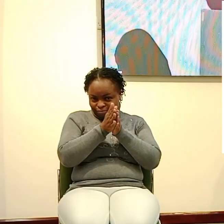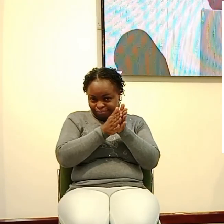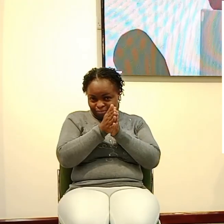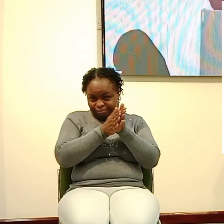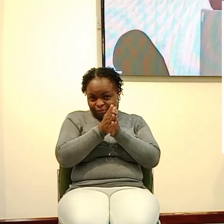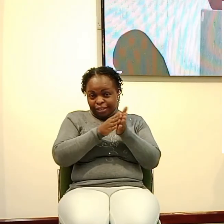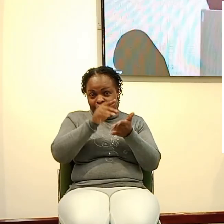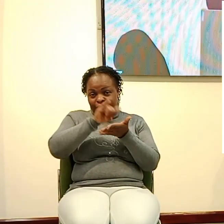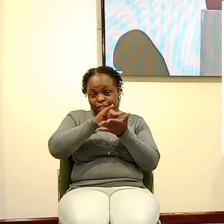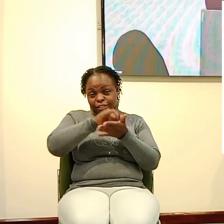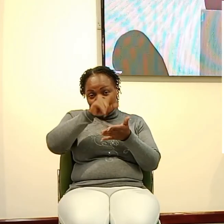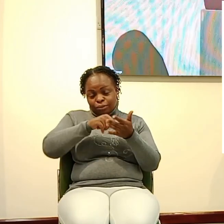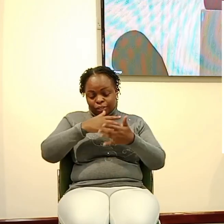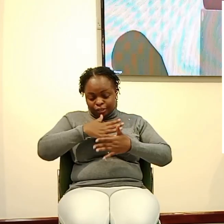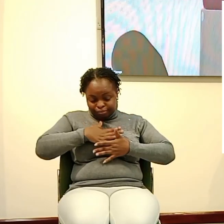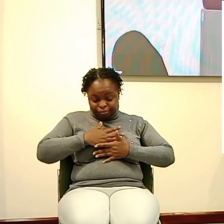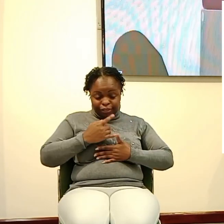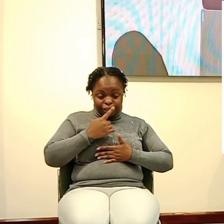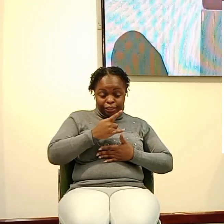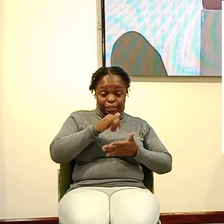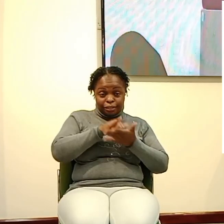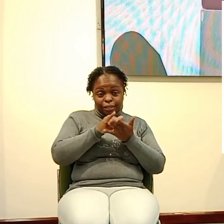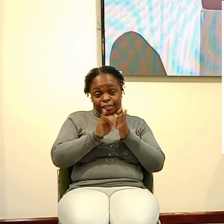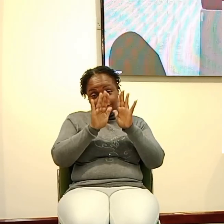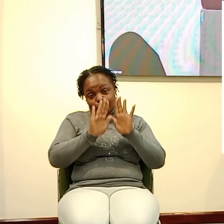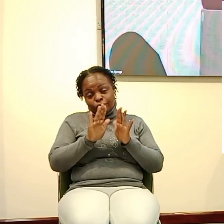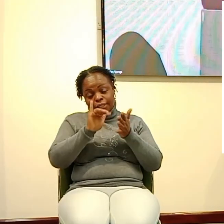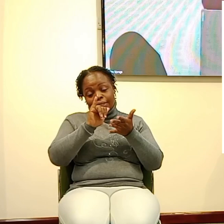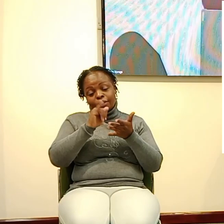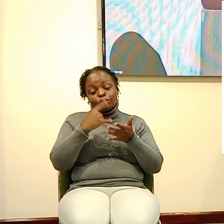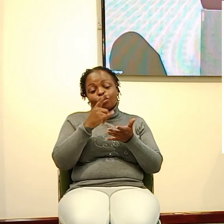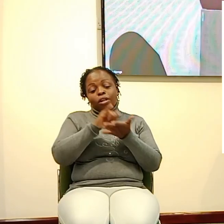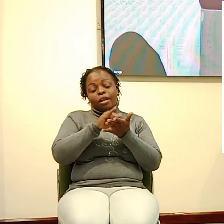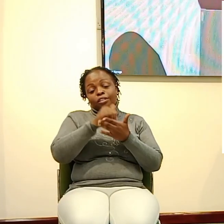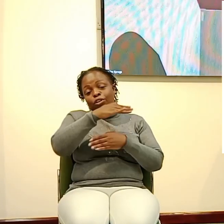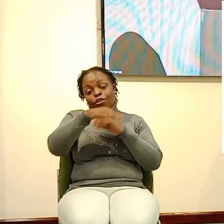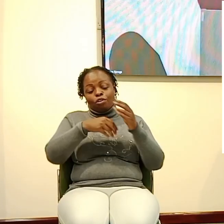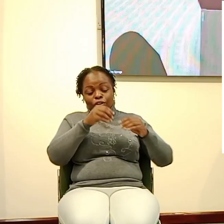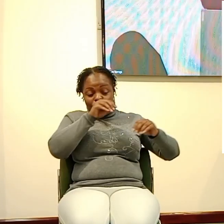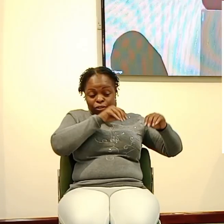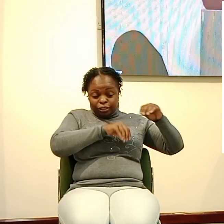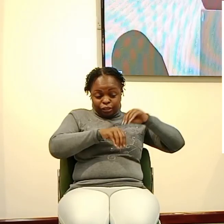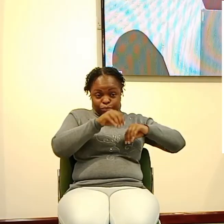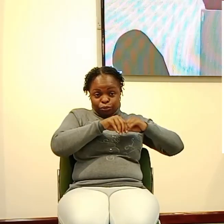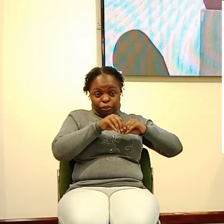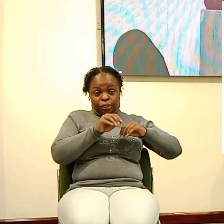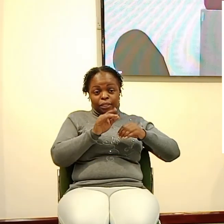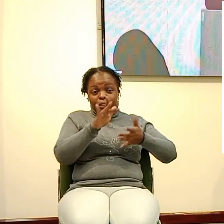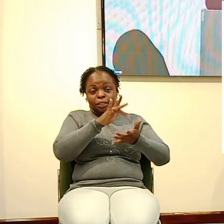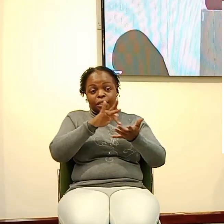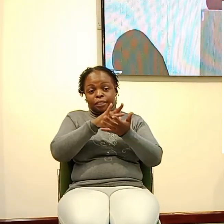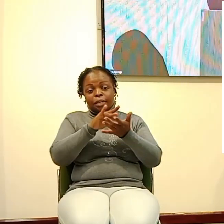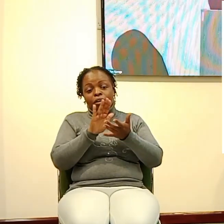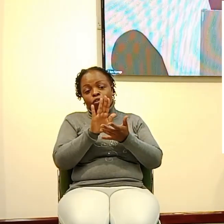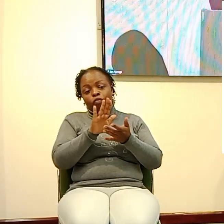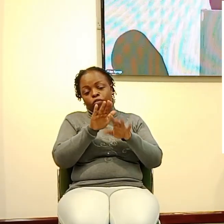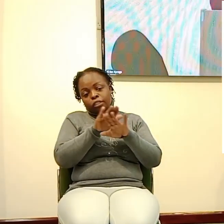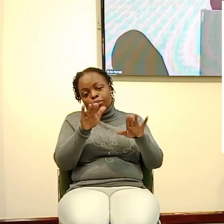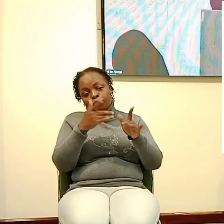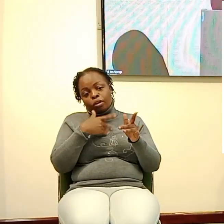right? So, and I think that's very, very important, so that we all contribute. At the center of your table is a topic of